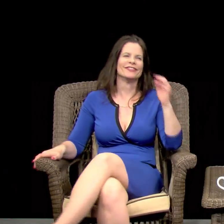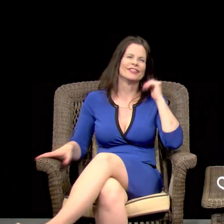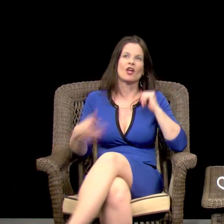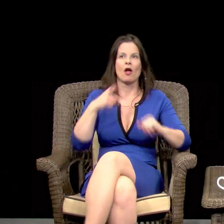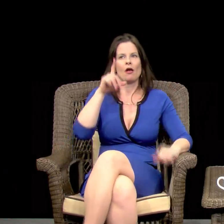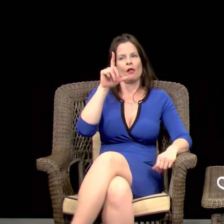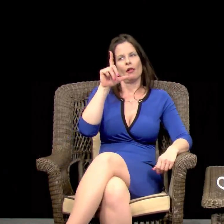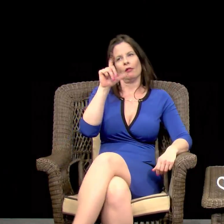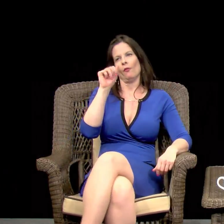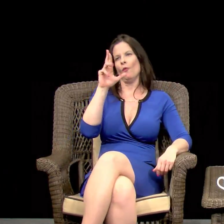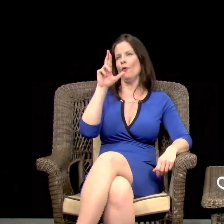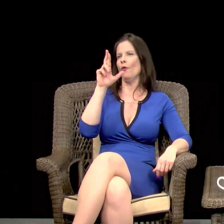go.